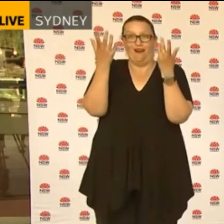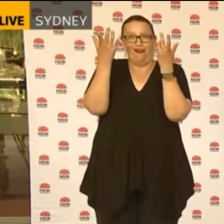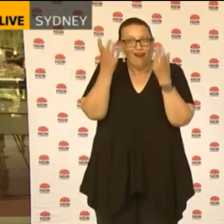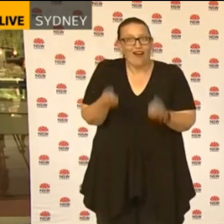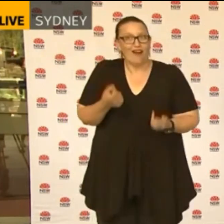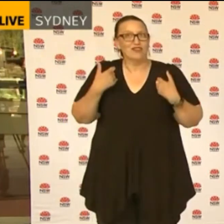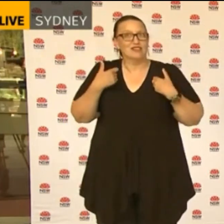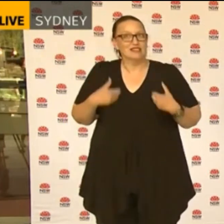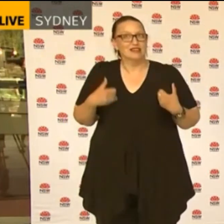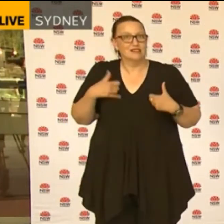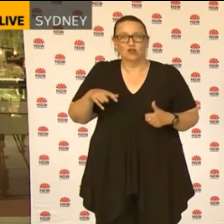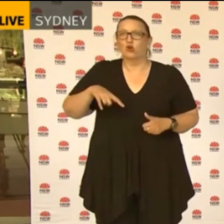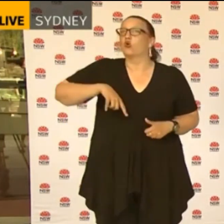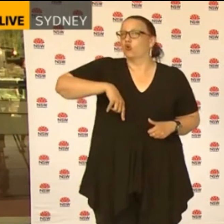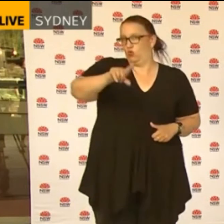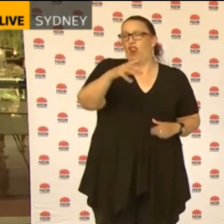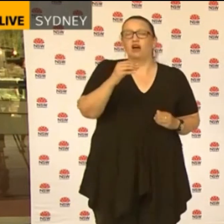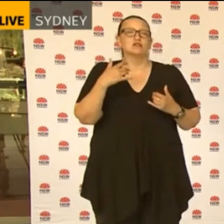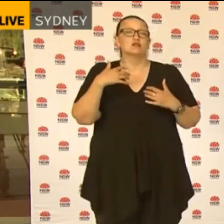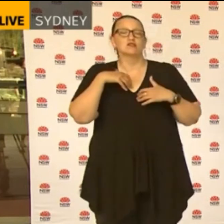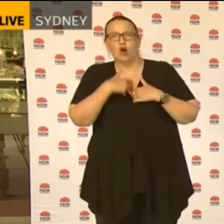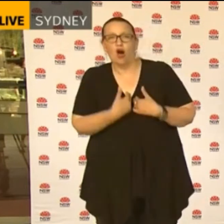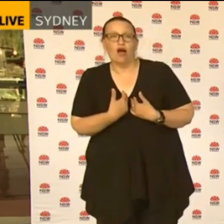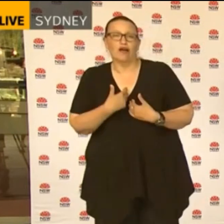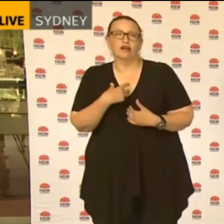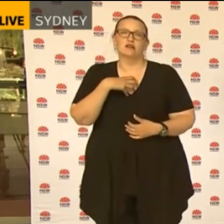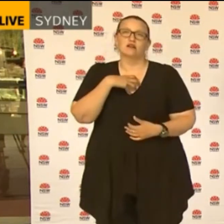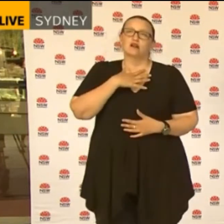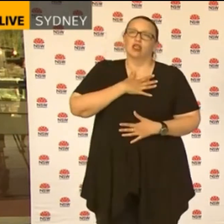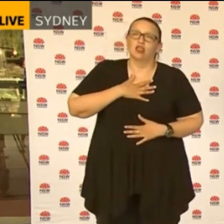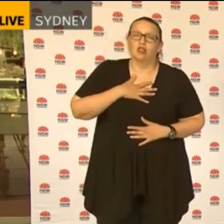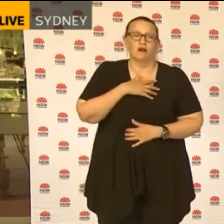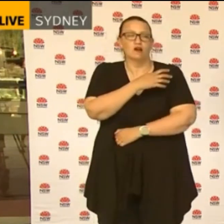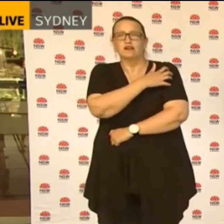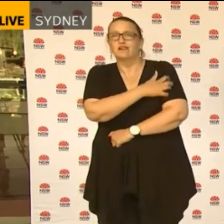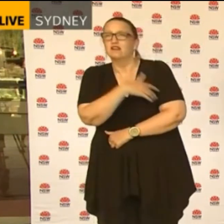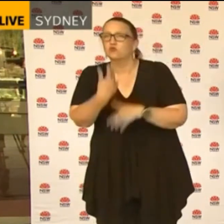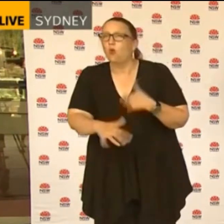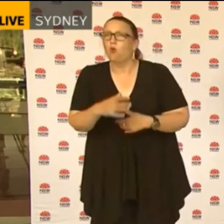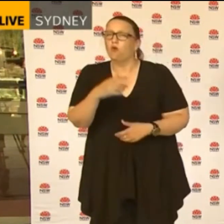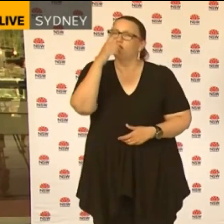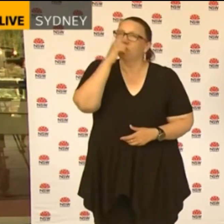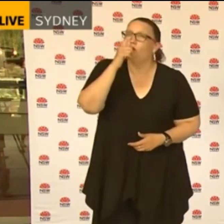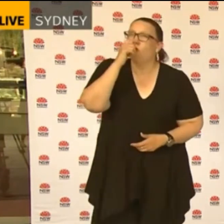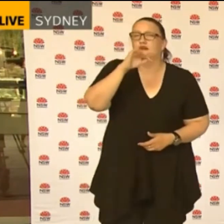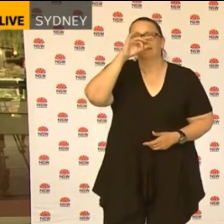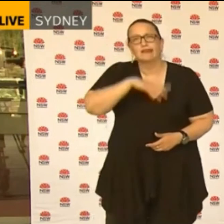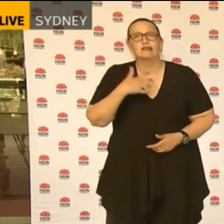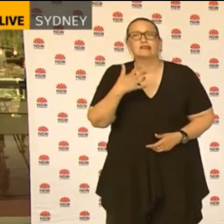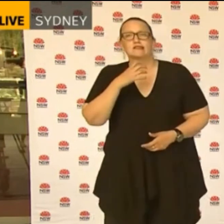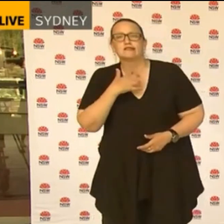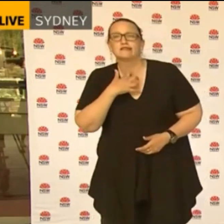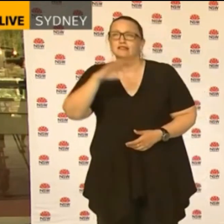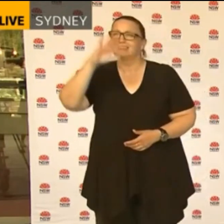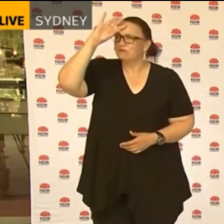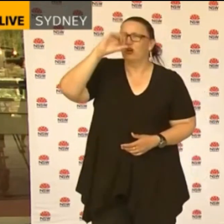a test, and that's because that gives us our highest chance of finding real cases. So we want high value testing. We look at the data which